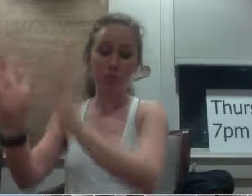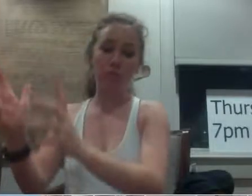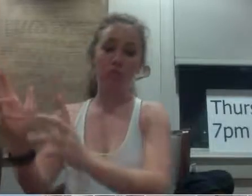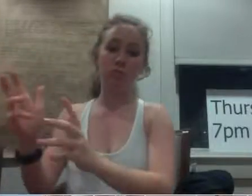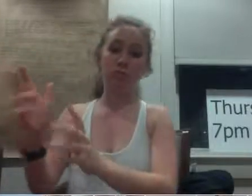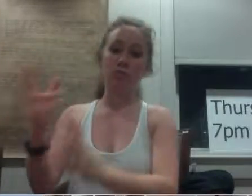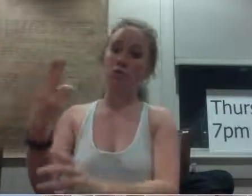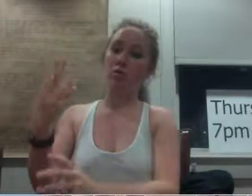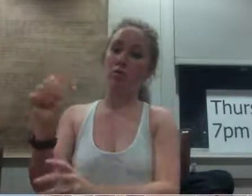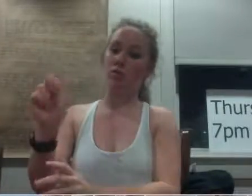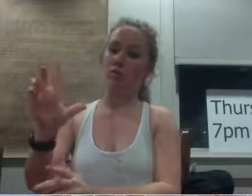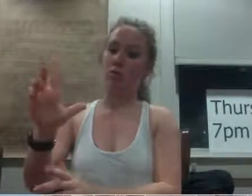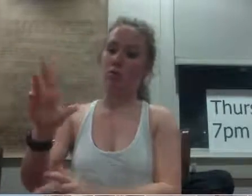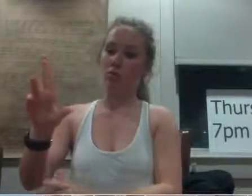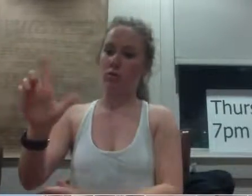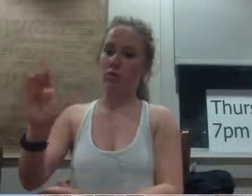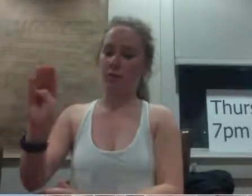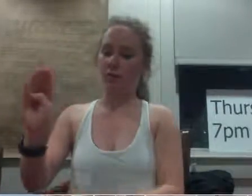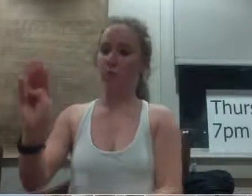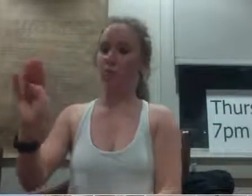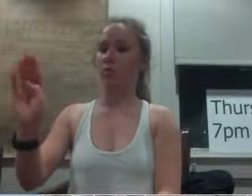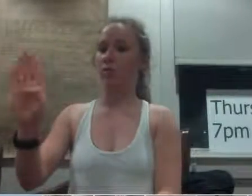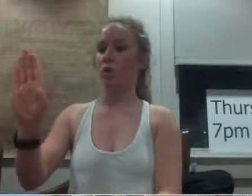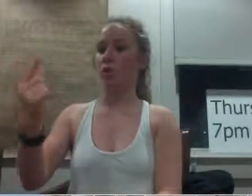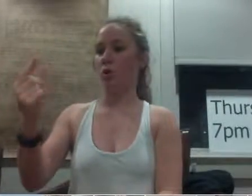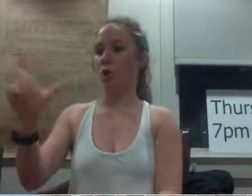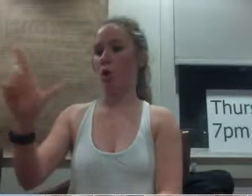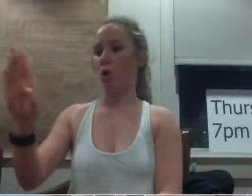They also had the basketball, Harlem